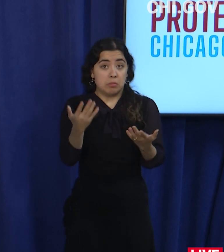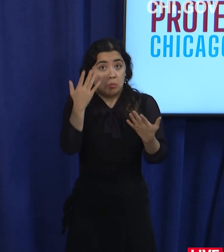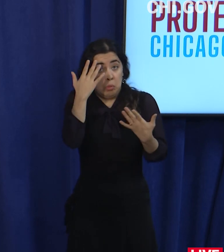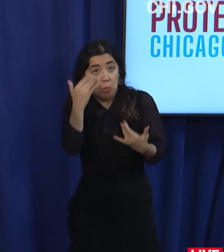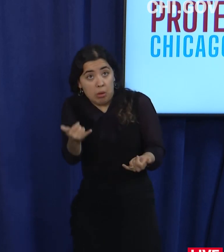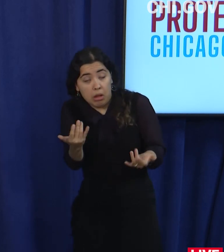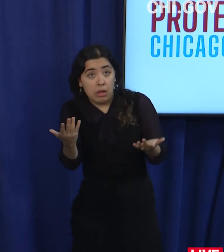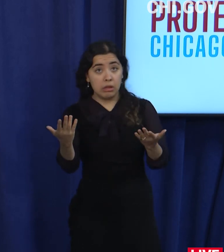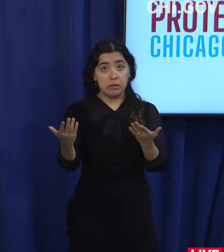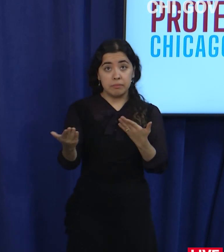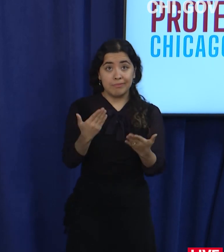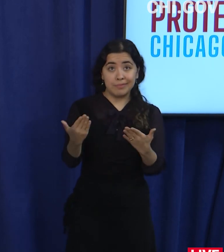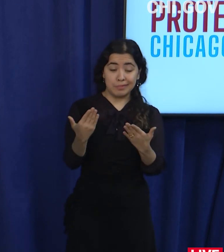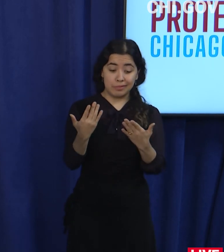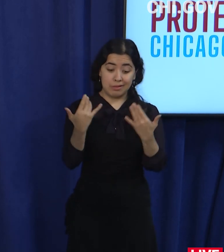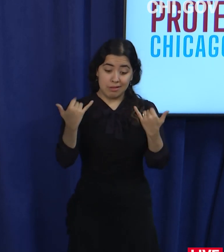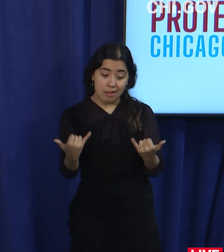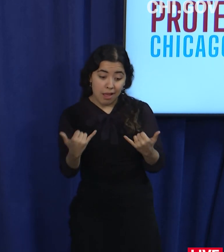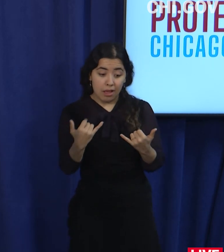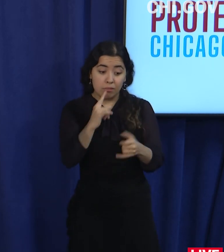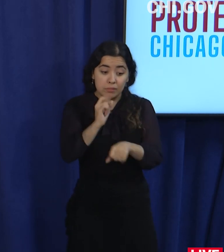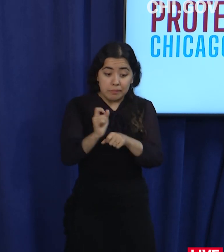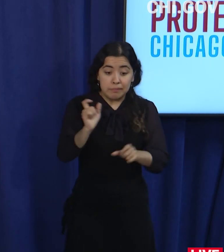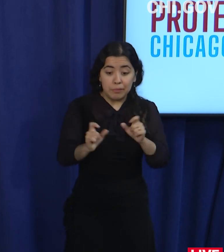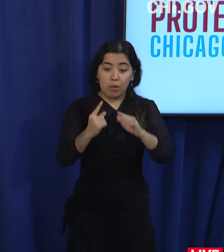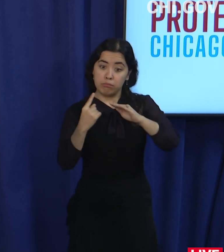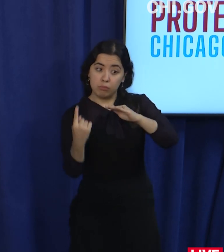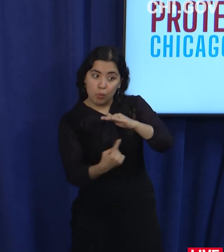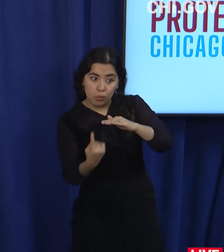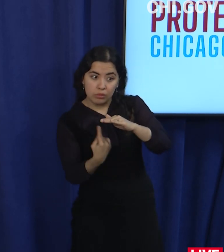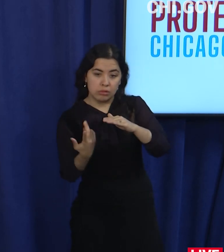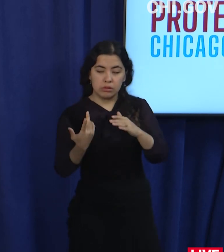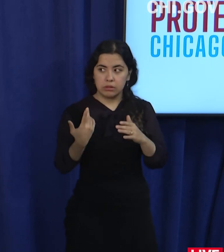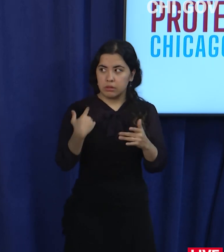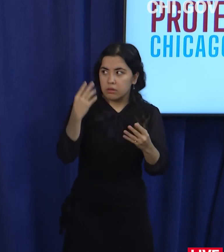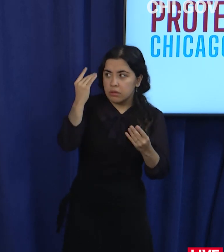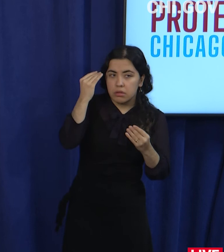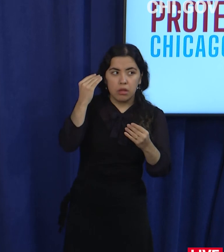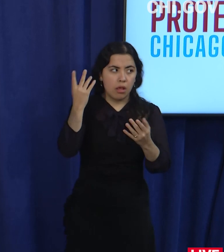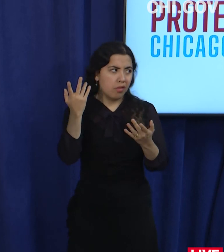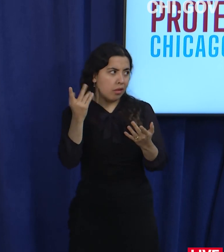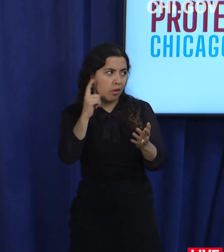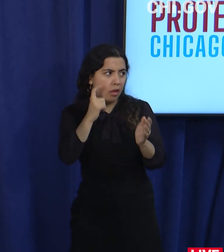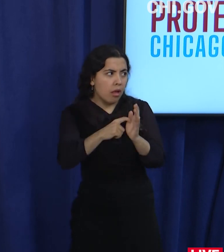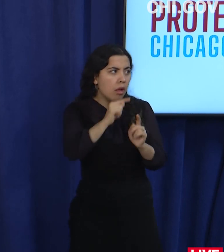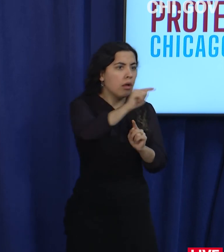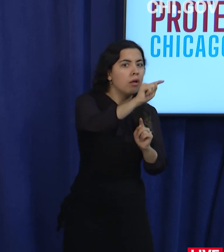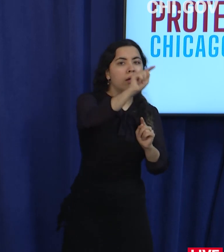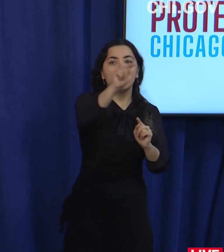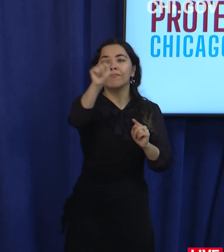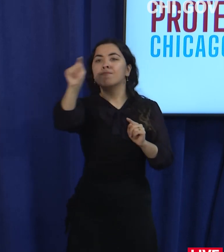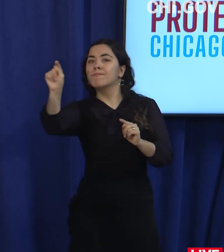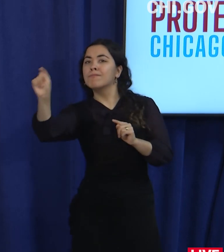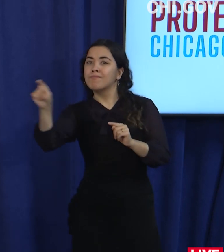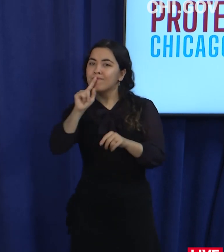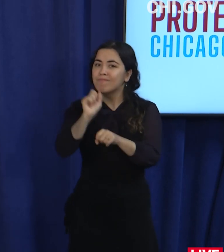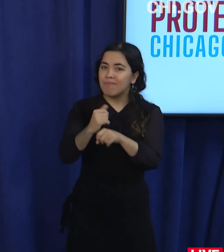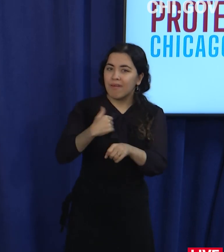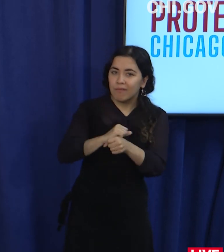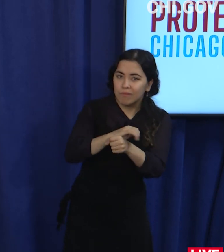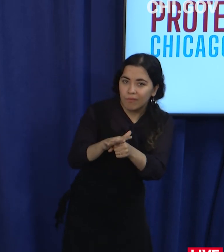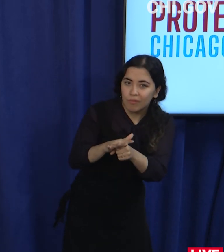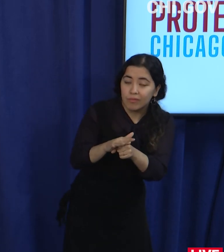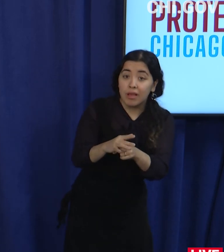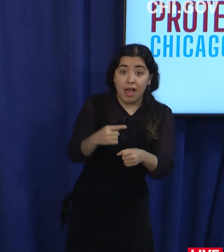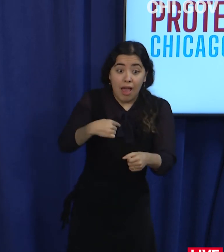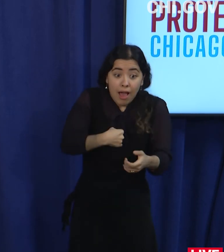they're just recognizing that this is here in my community and now. So I think some of that early improvement is a sign. This is how I'm, where I